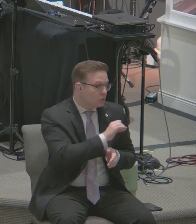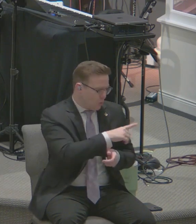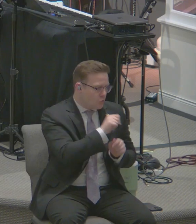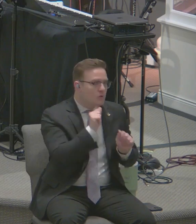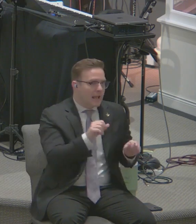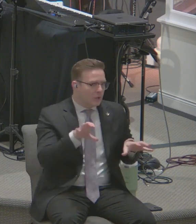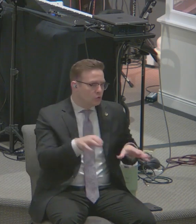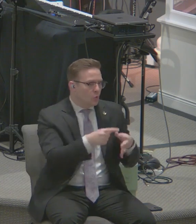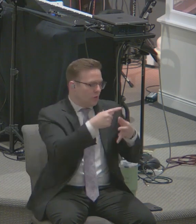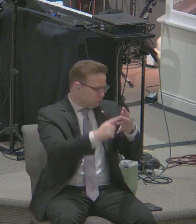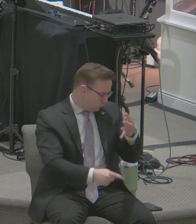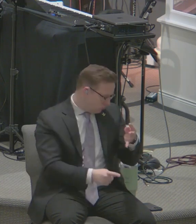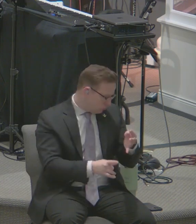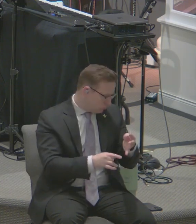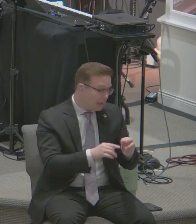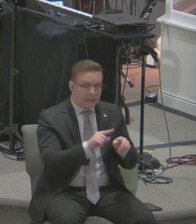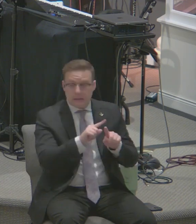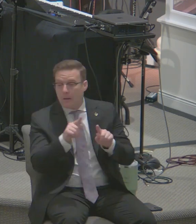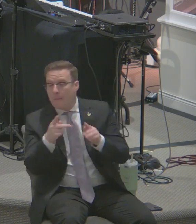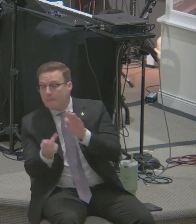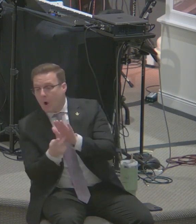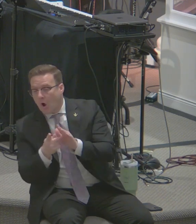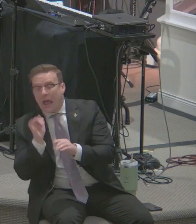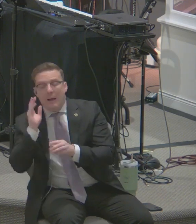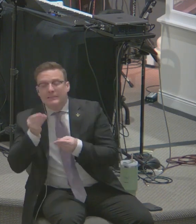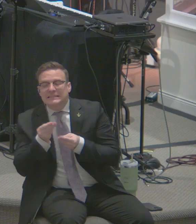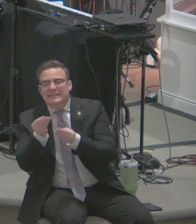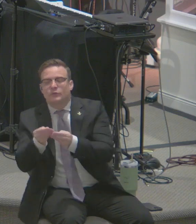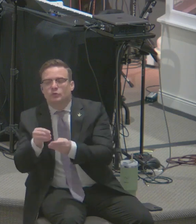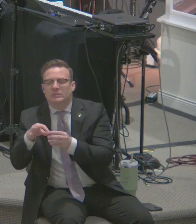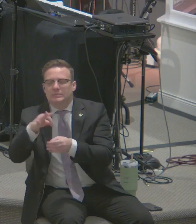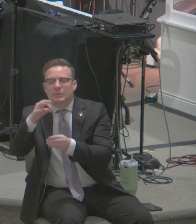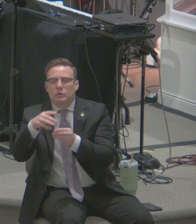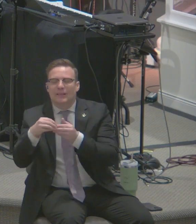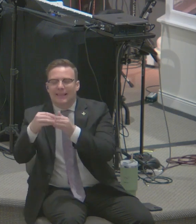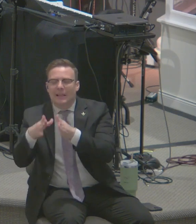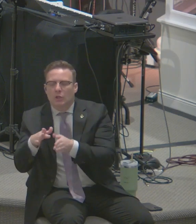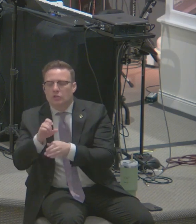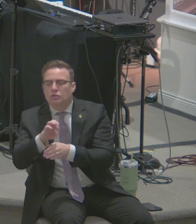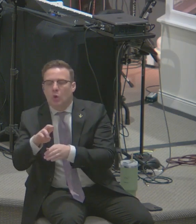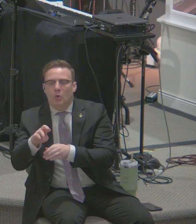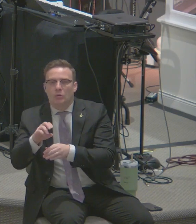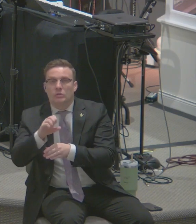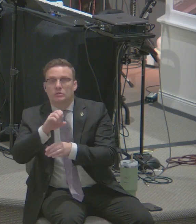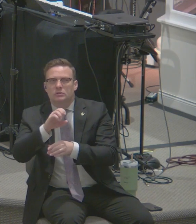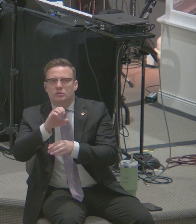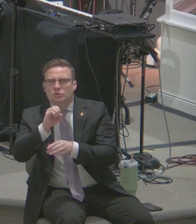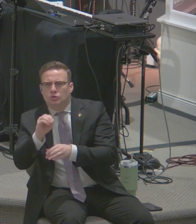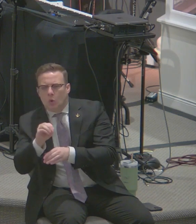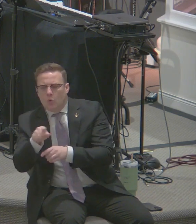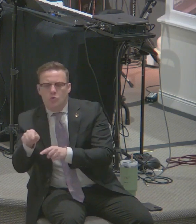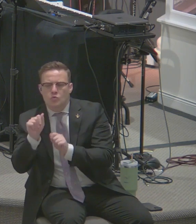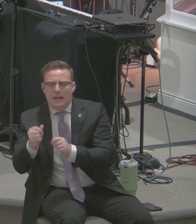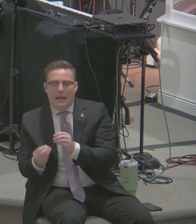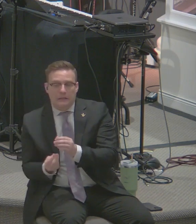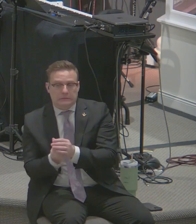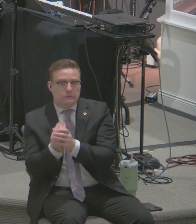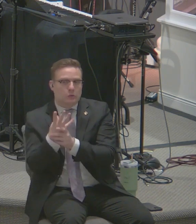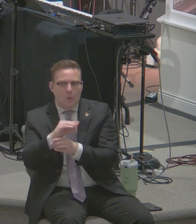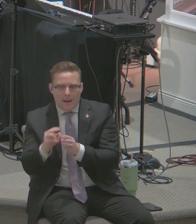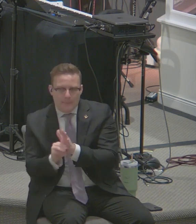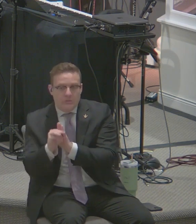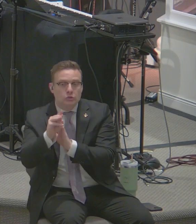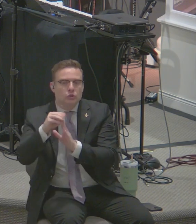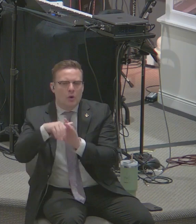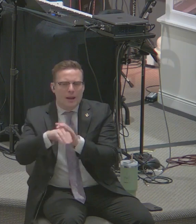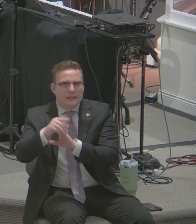And he told Paul, I'm giving you these spiritual leaders so that you can grow and mature and you can learn about